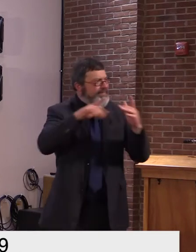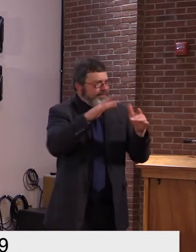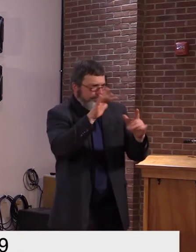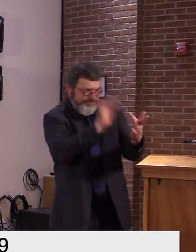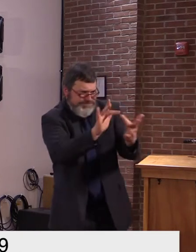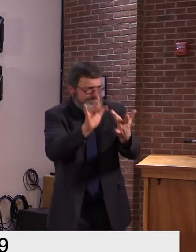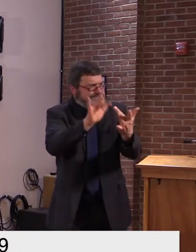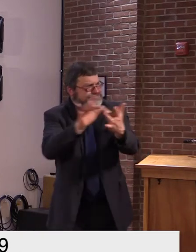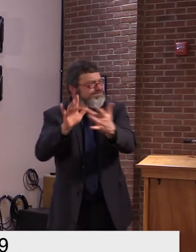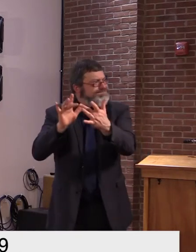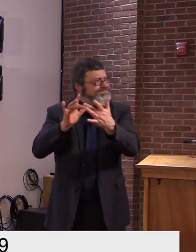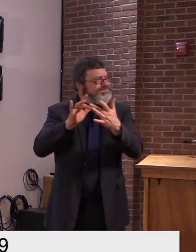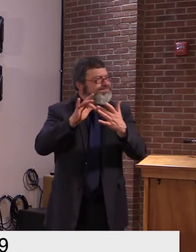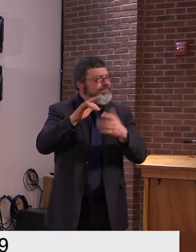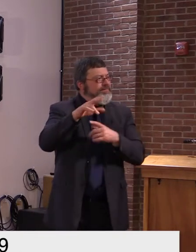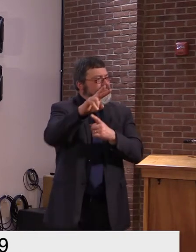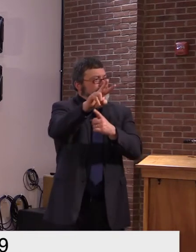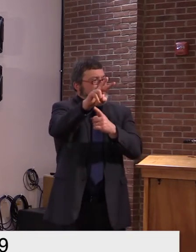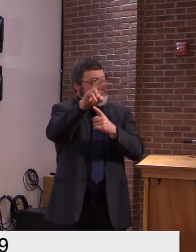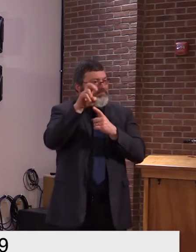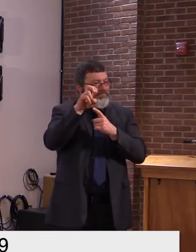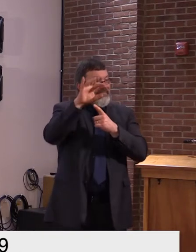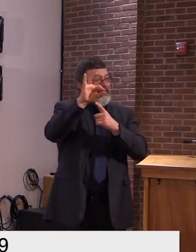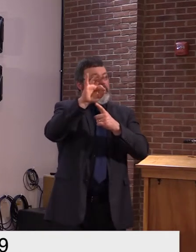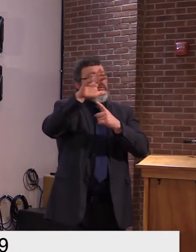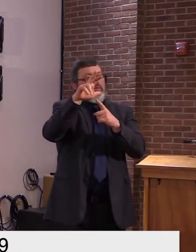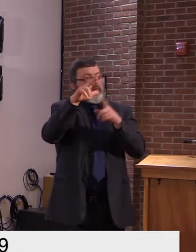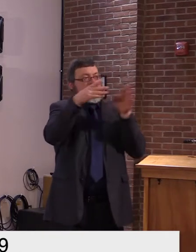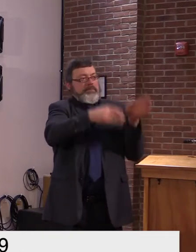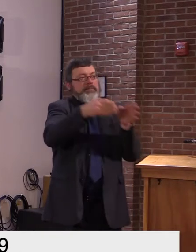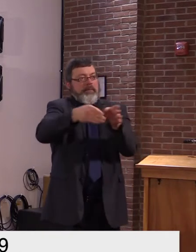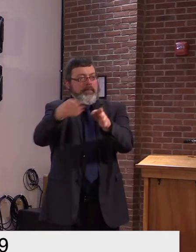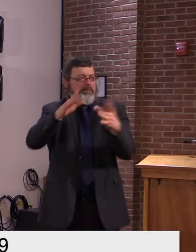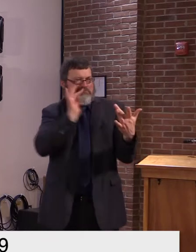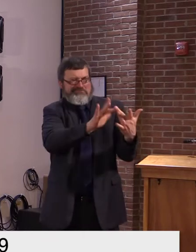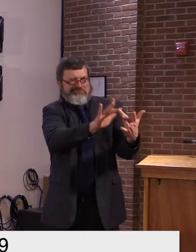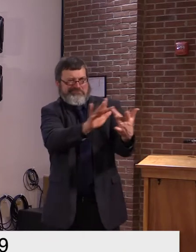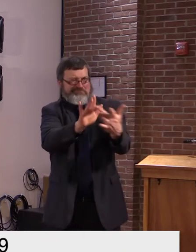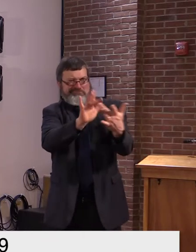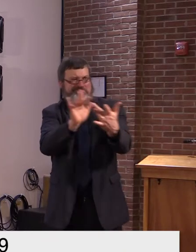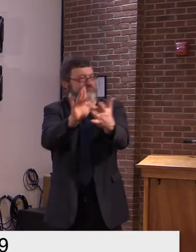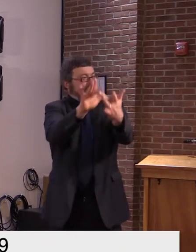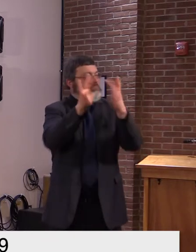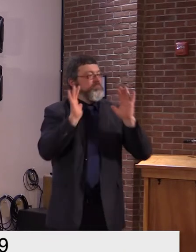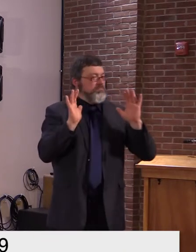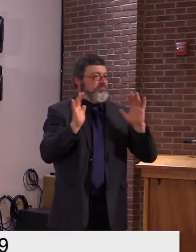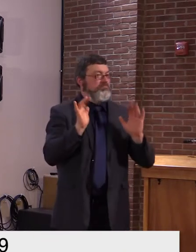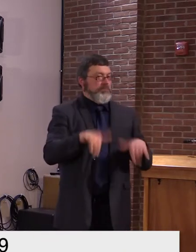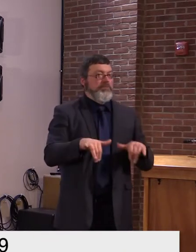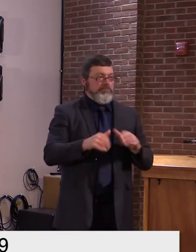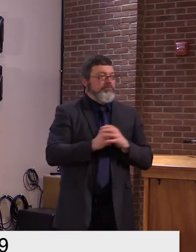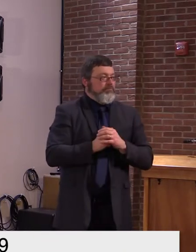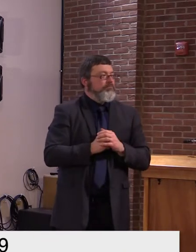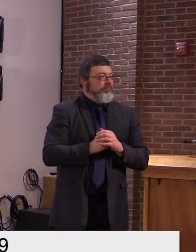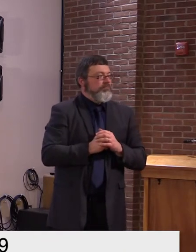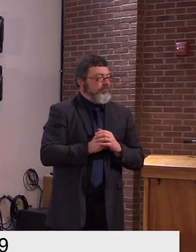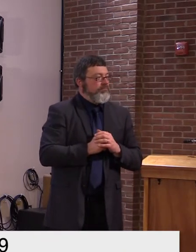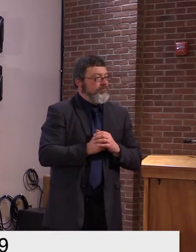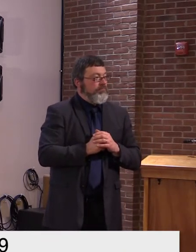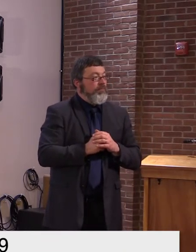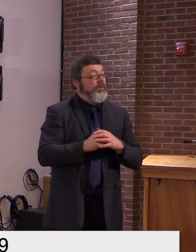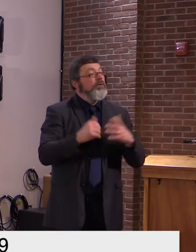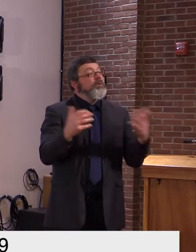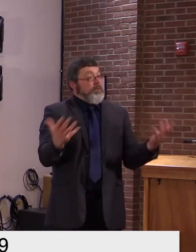are in long-term care facility settings. It's very obvious that Vermonters are indeed accessing